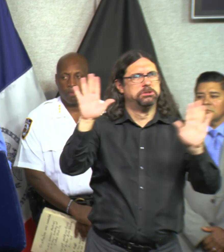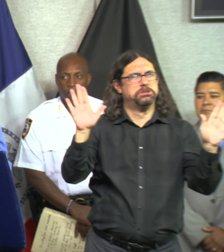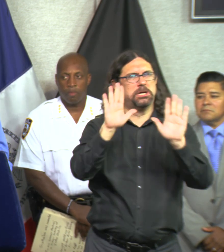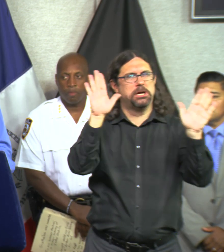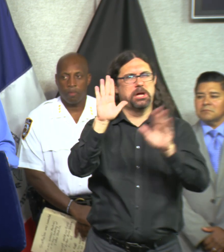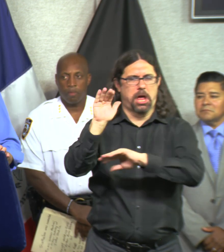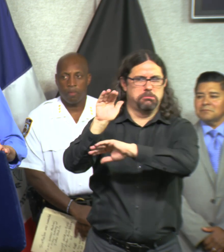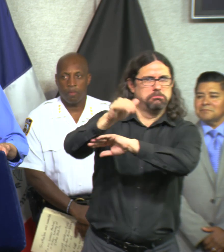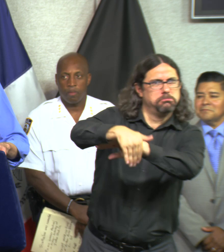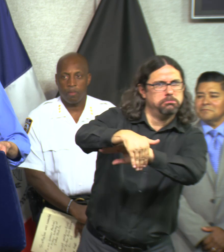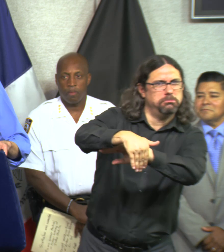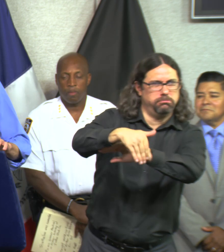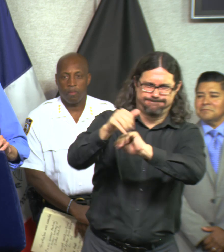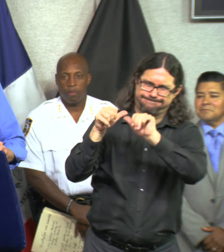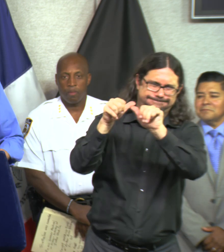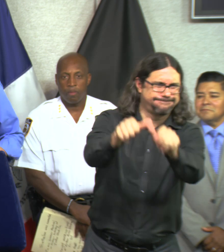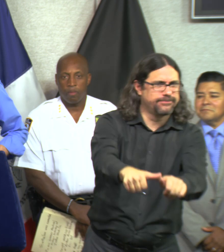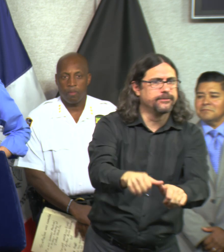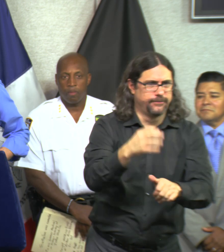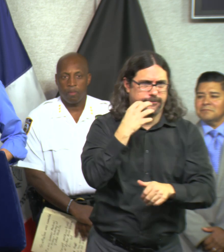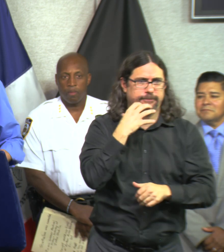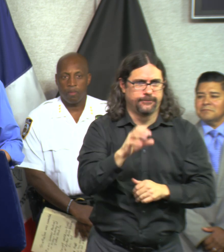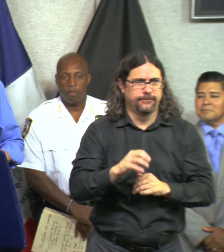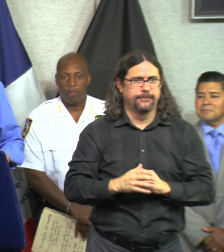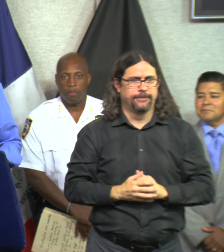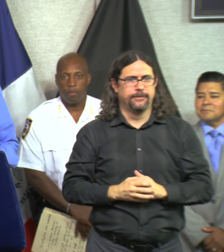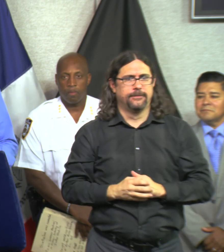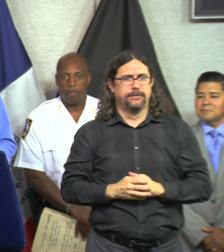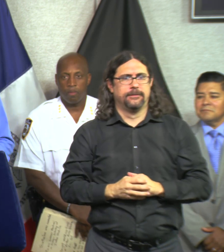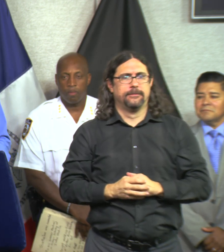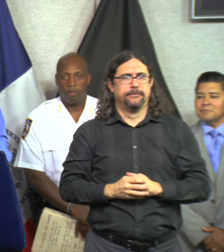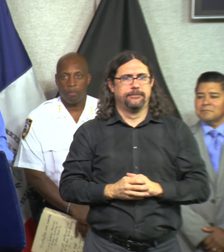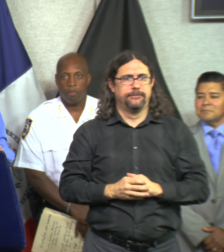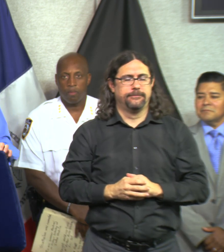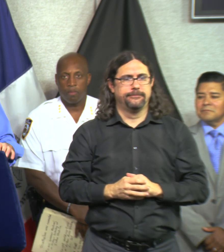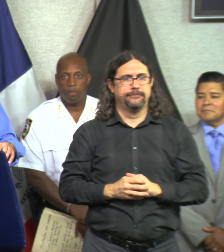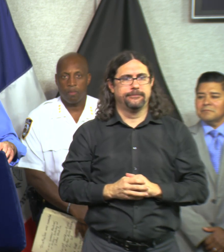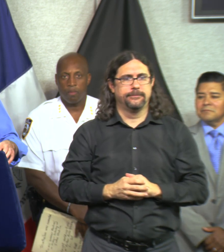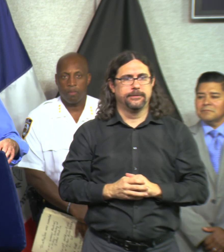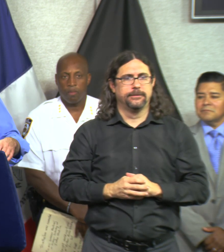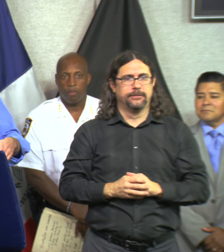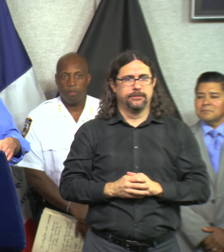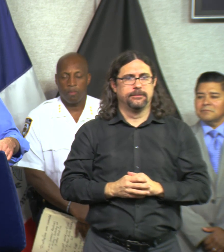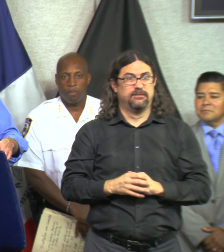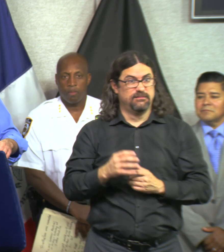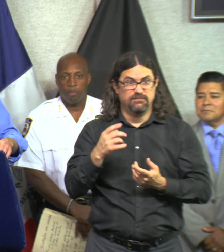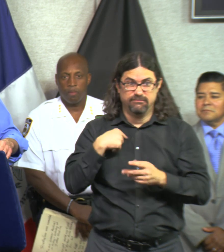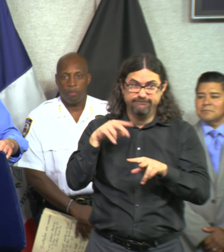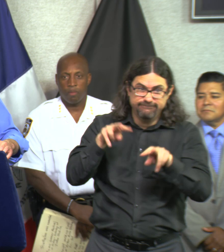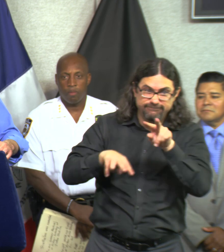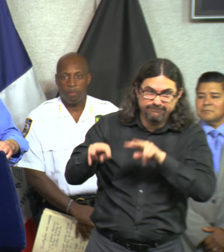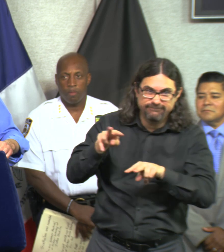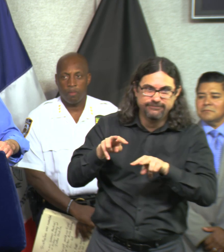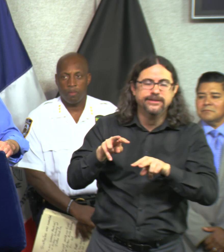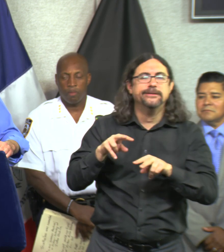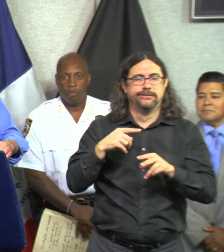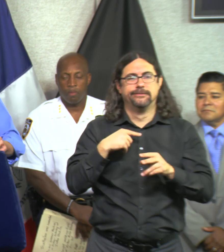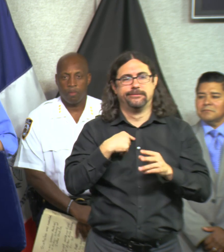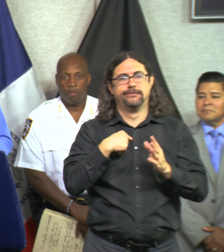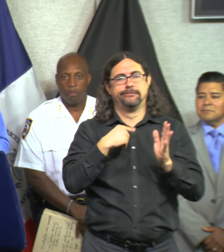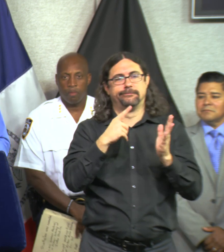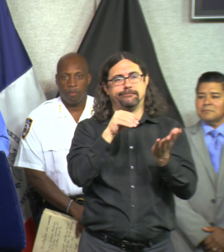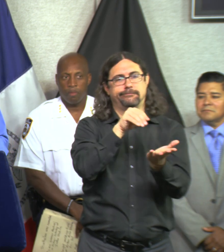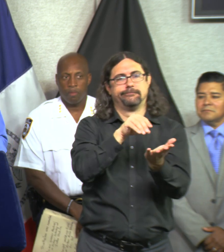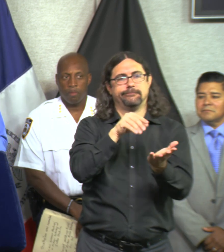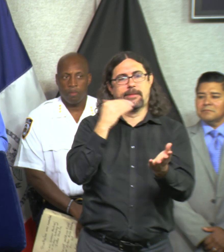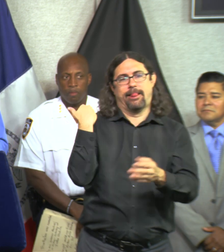order to address this situation, I signed an executive order last night declaring a heat emergency in this city. And I'll